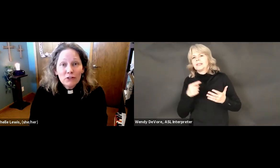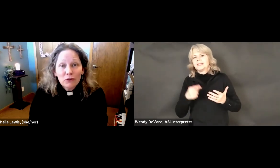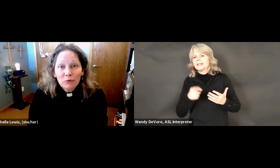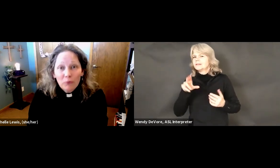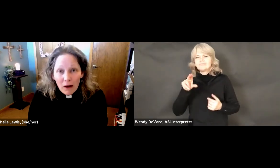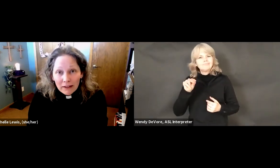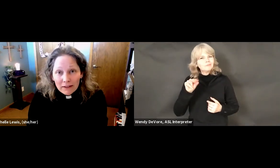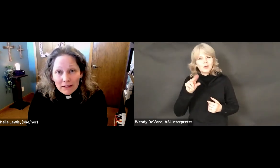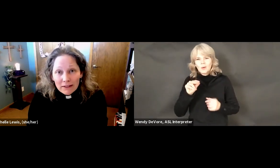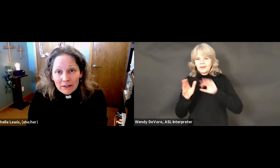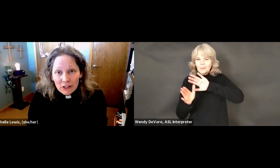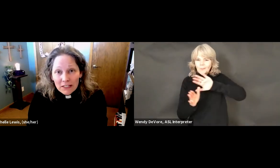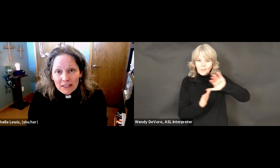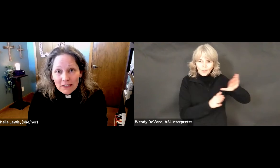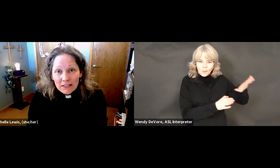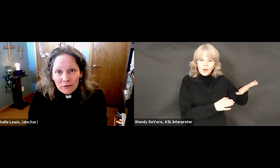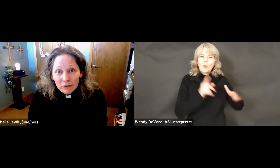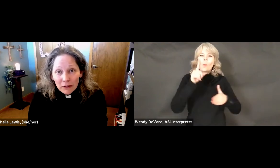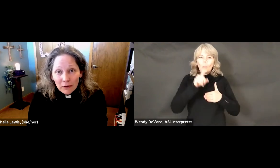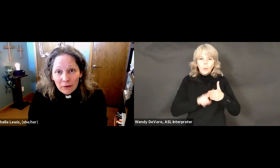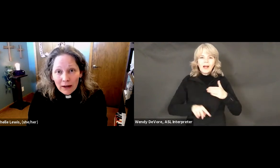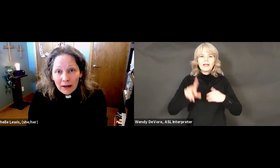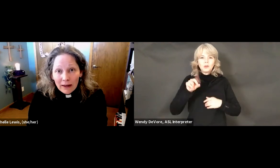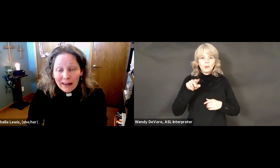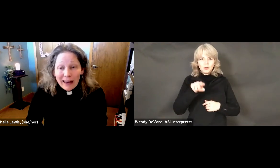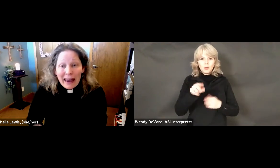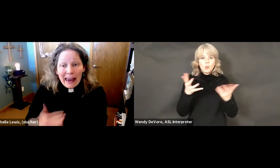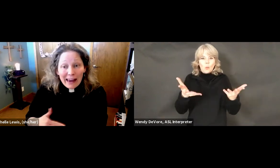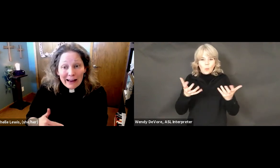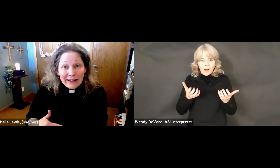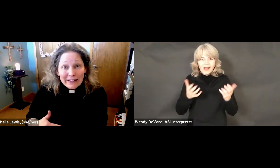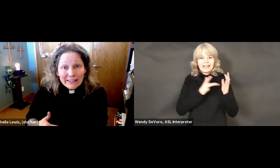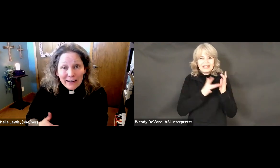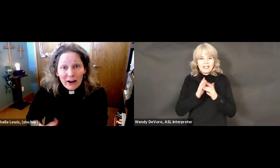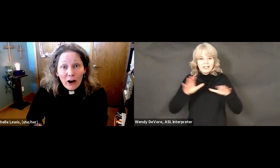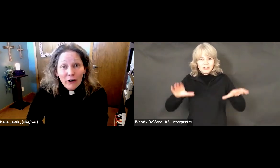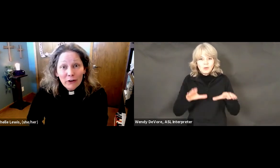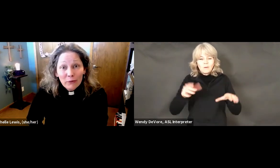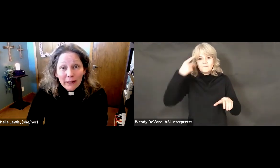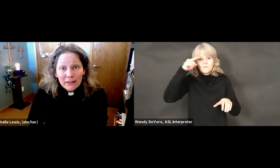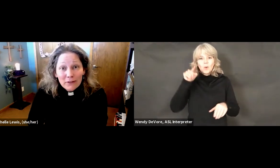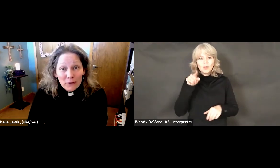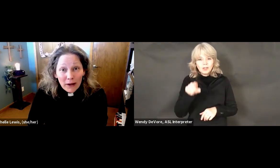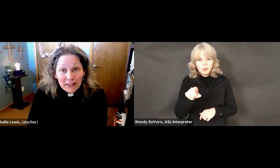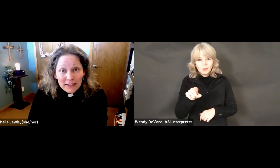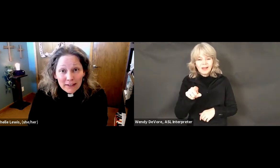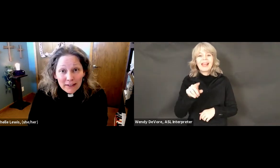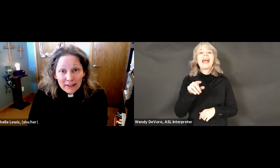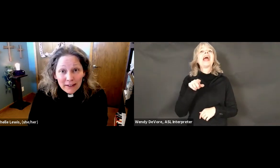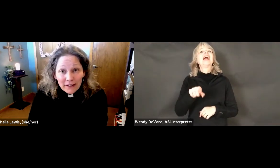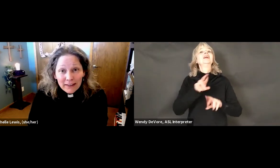What do you want Jesus to do for you? And are you ready to